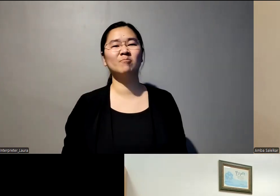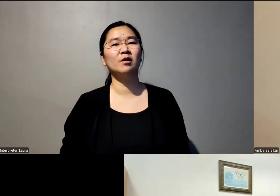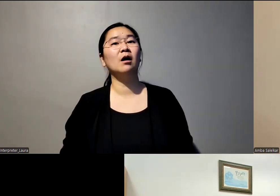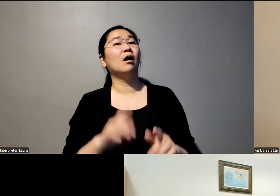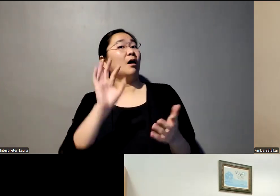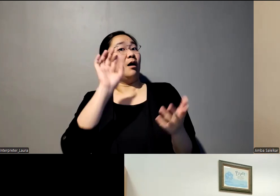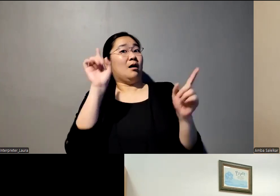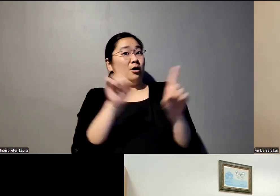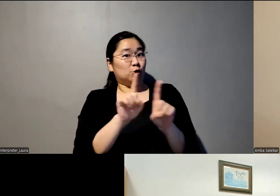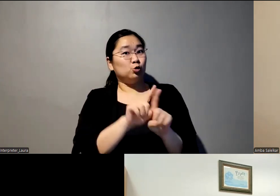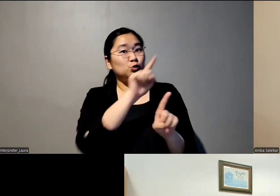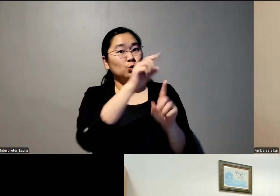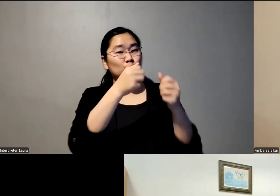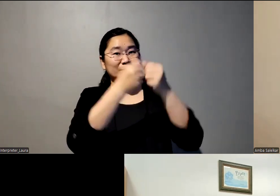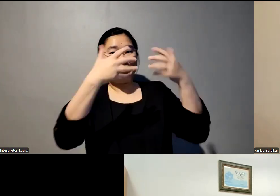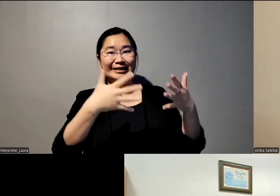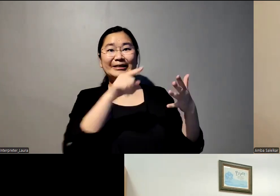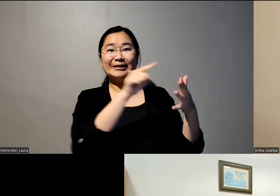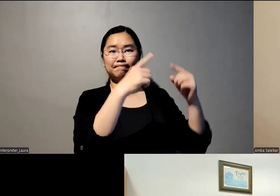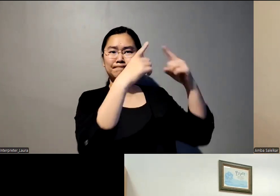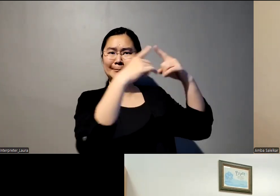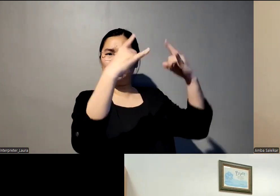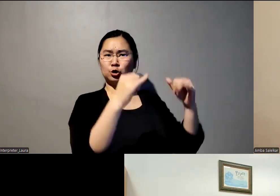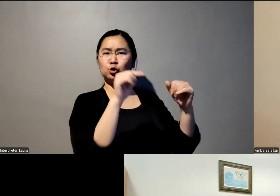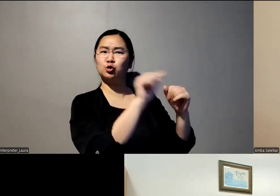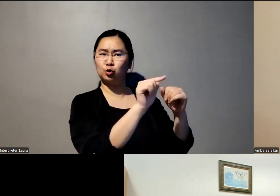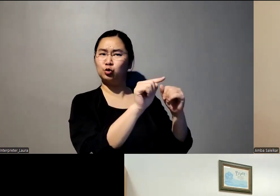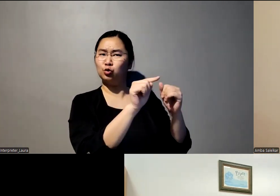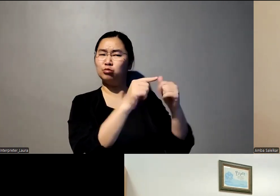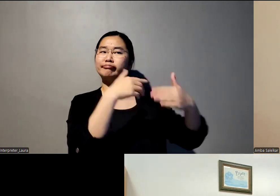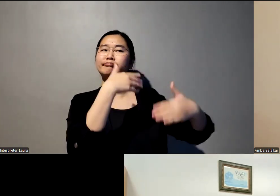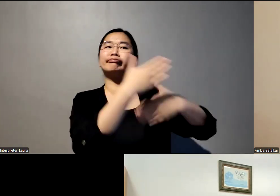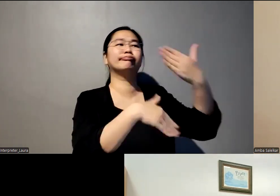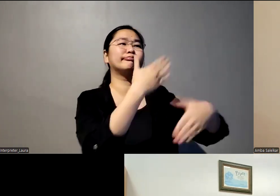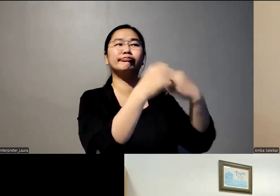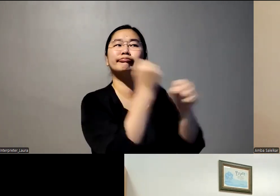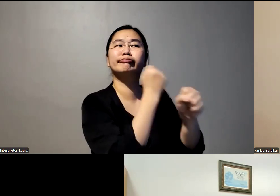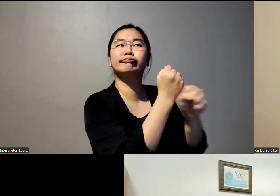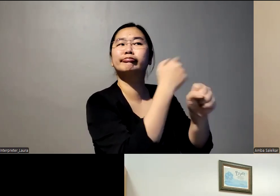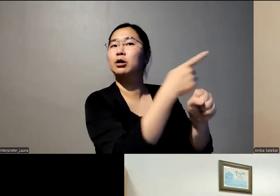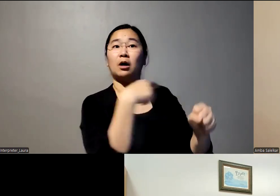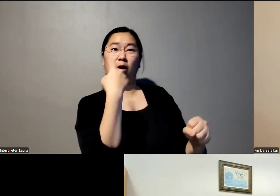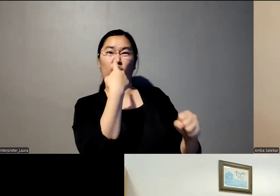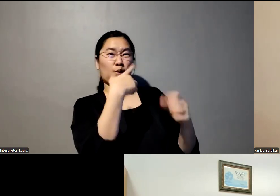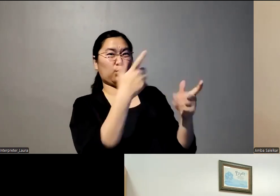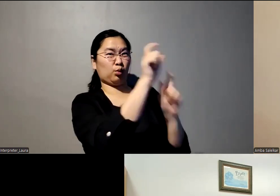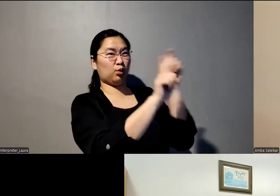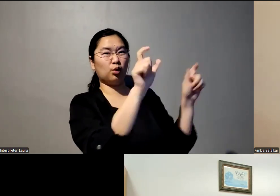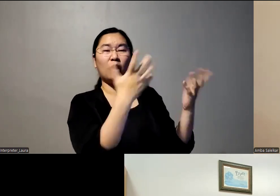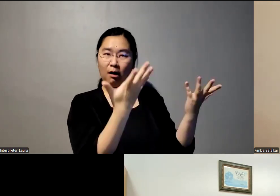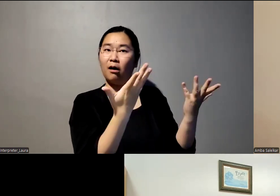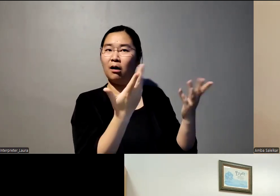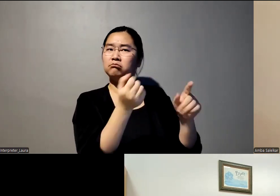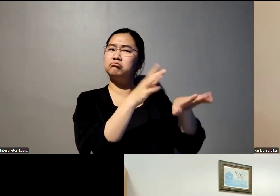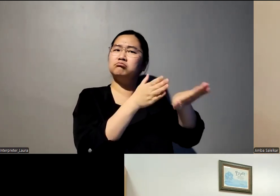are the livings of the person with psychosocial disabilities.